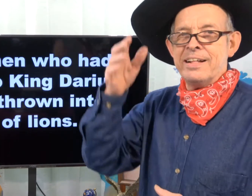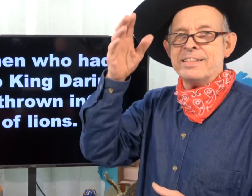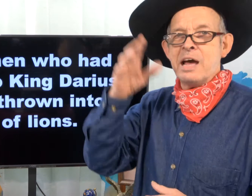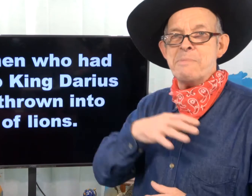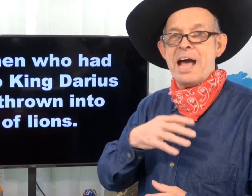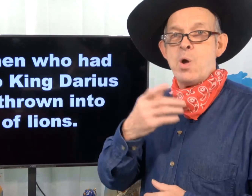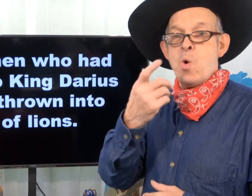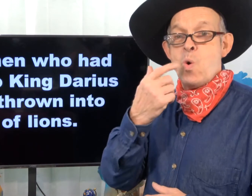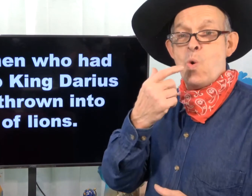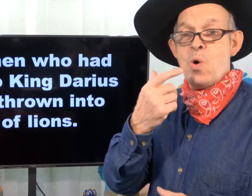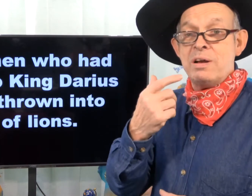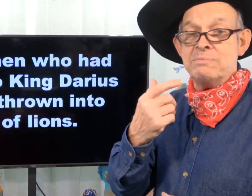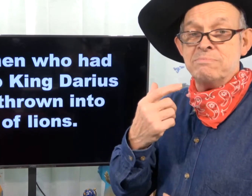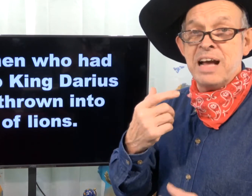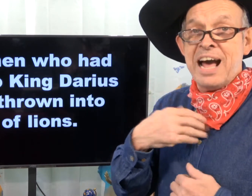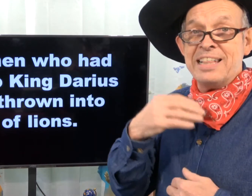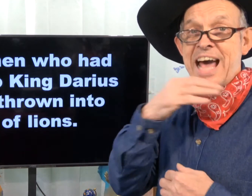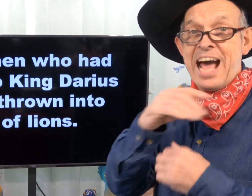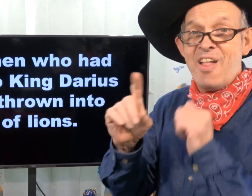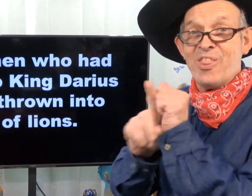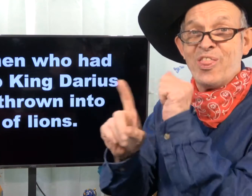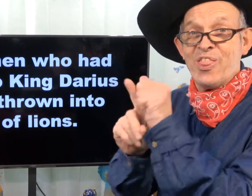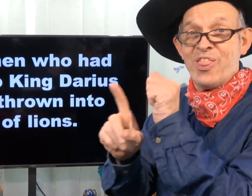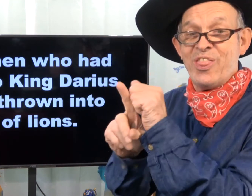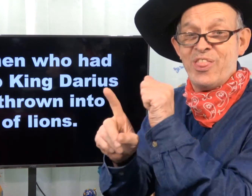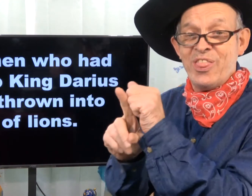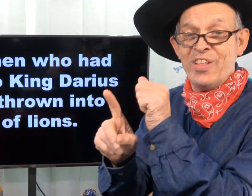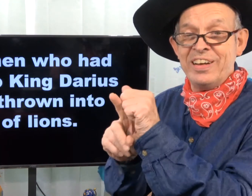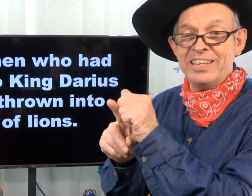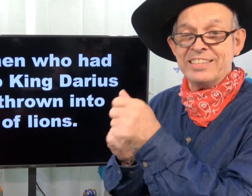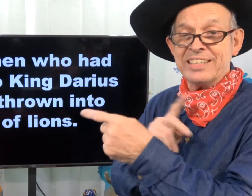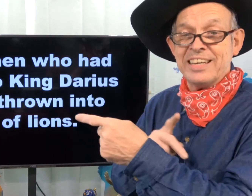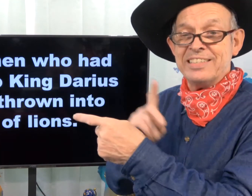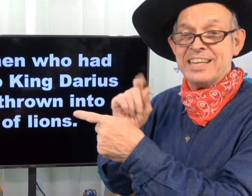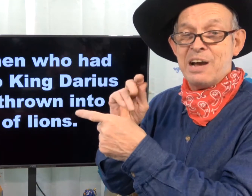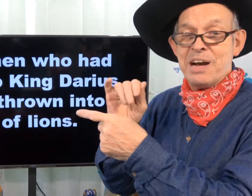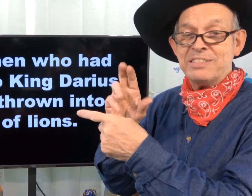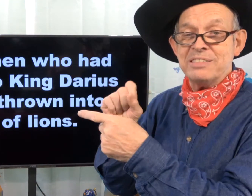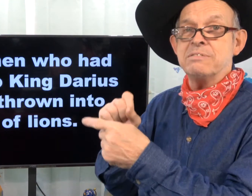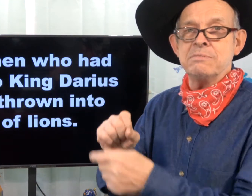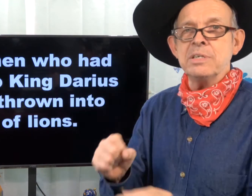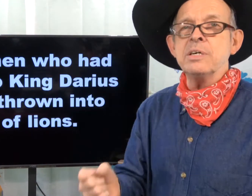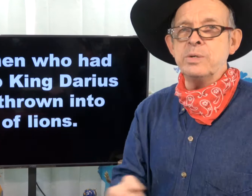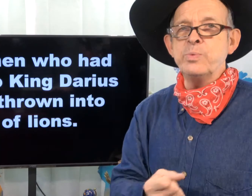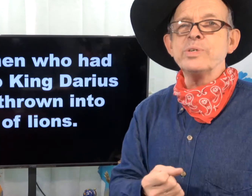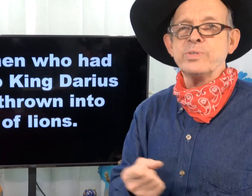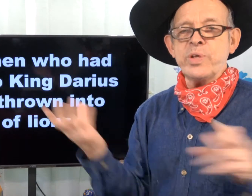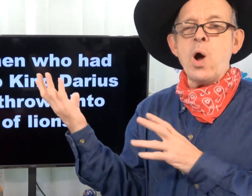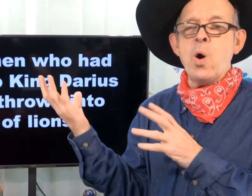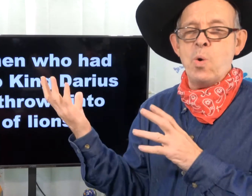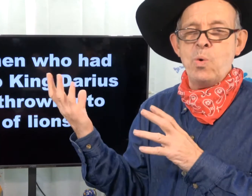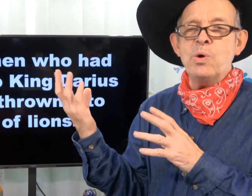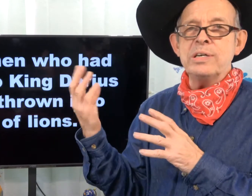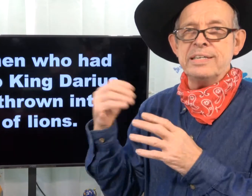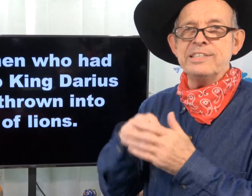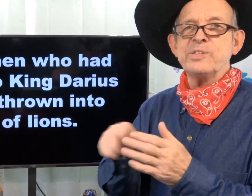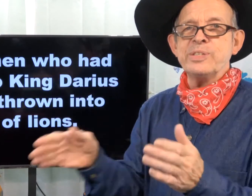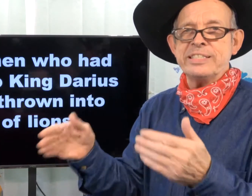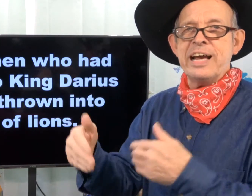The man who alive. The King David would go into death